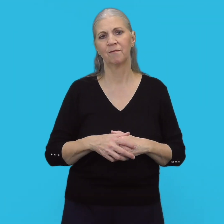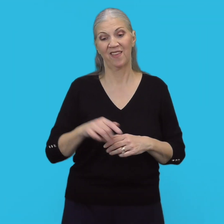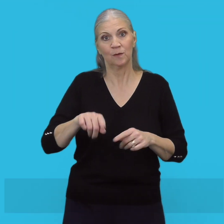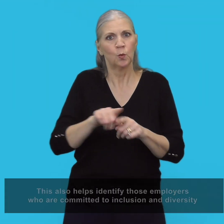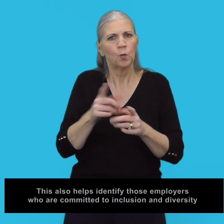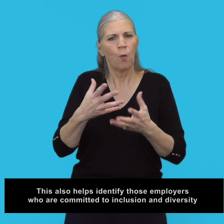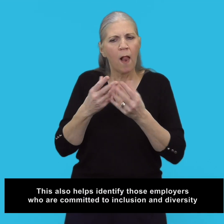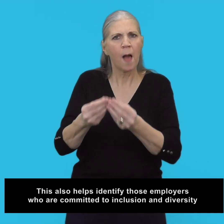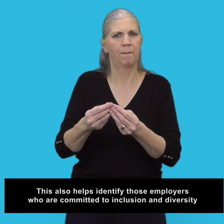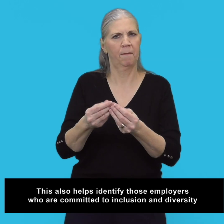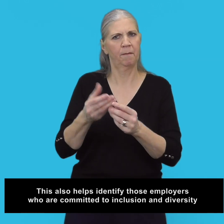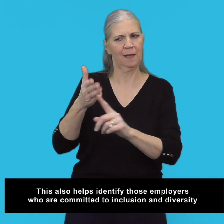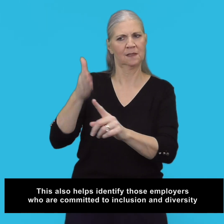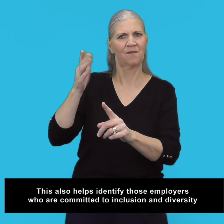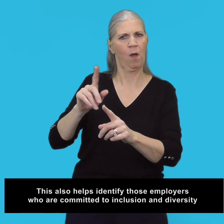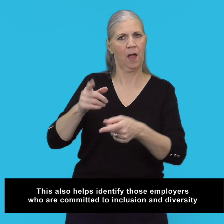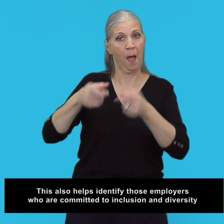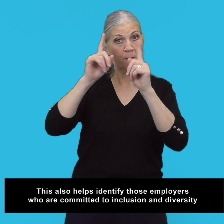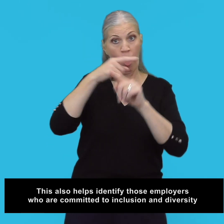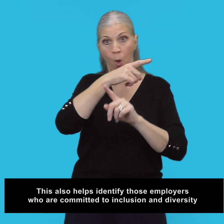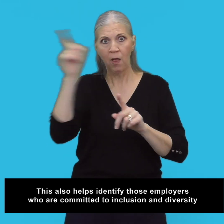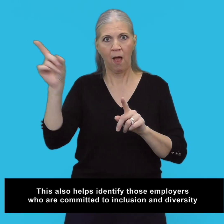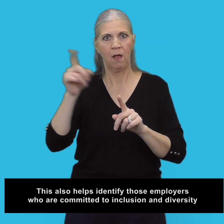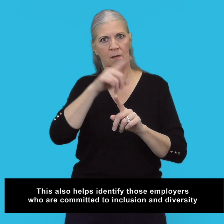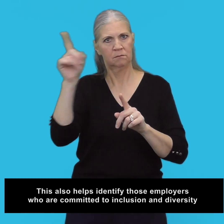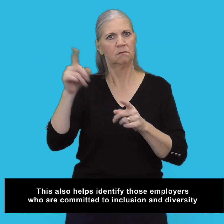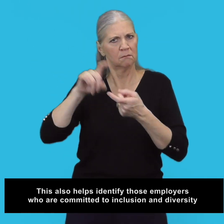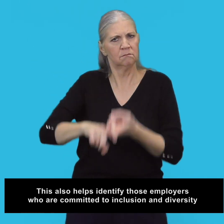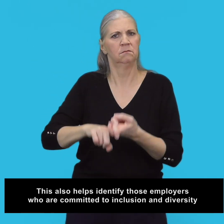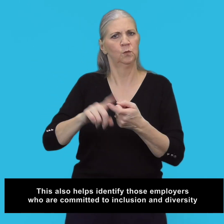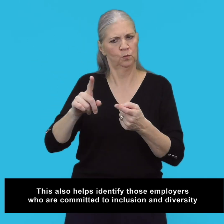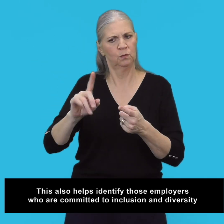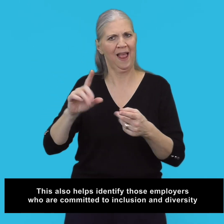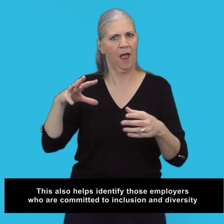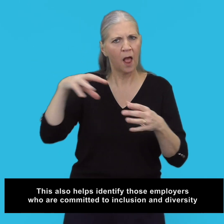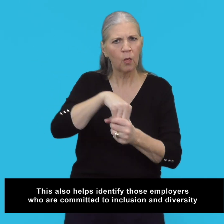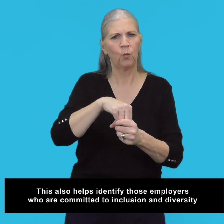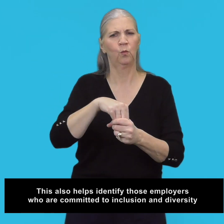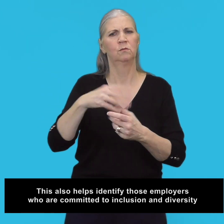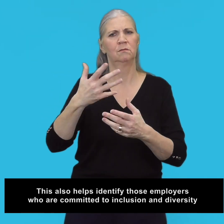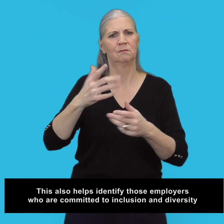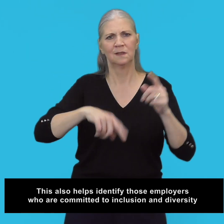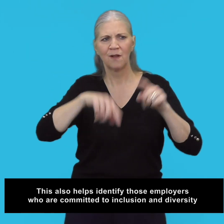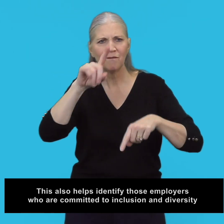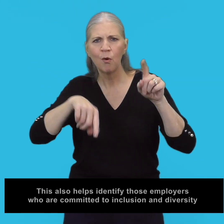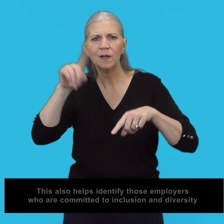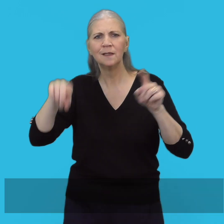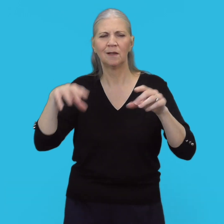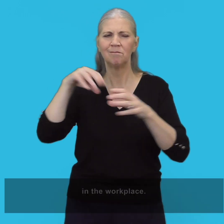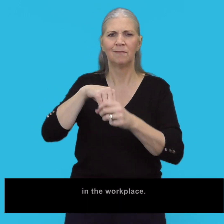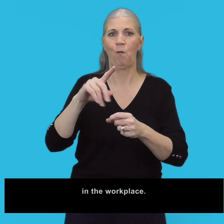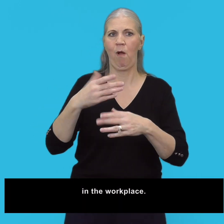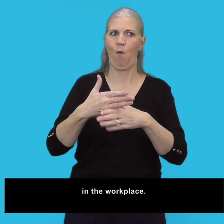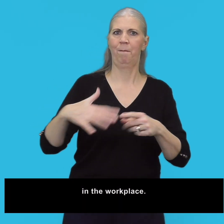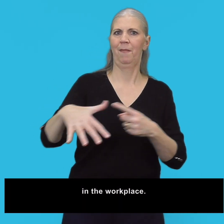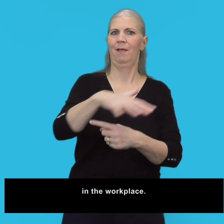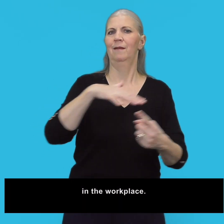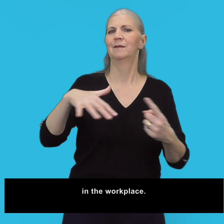This also helps identify those employers who are committed to inclusion and diversity in the